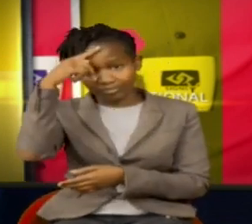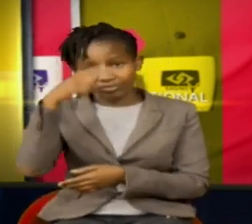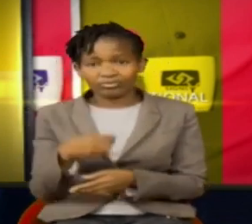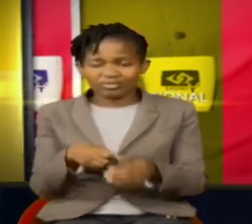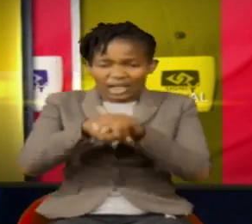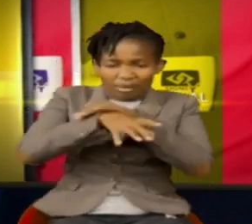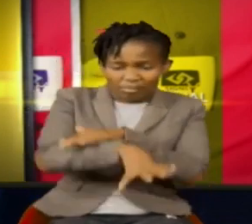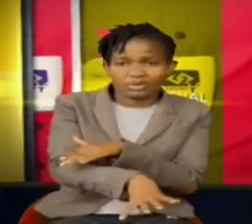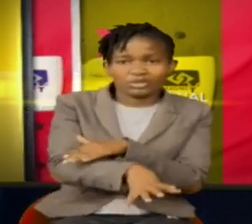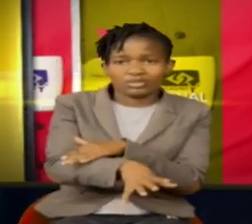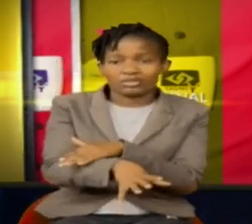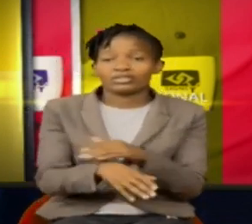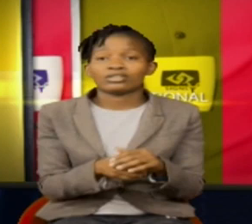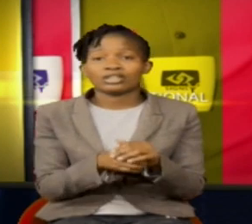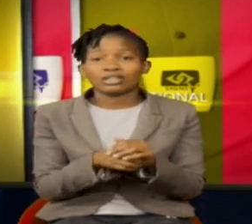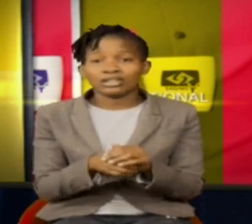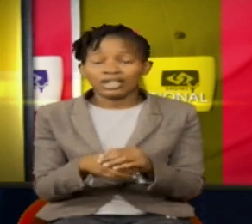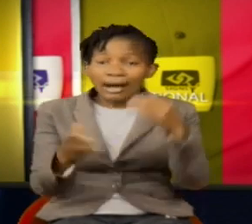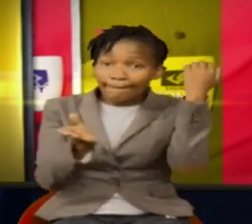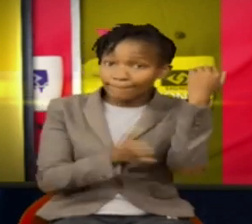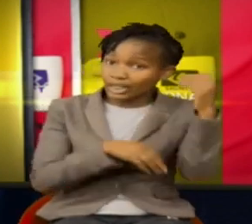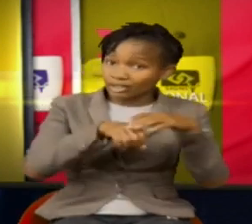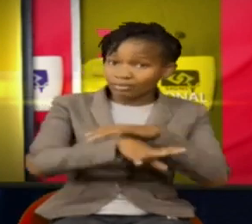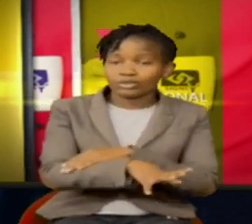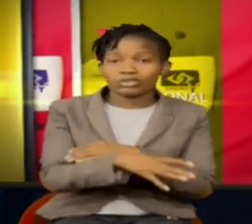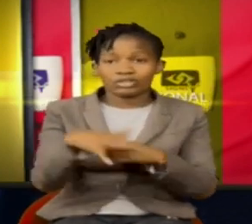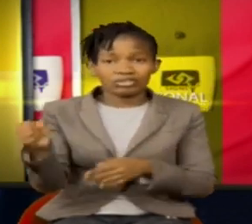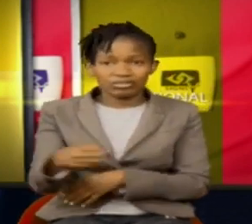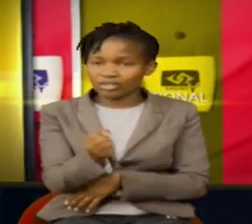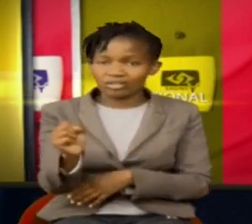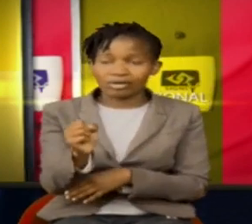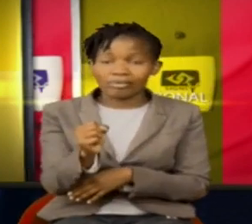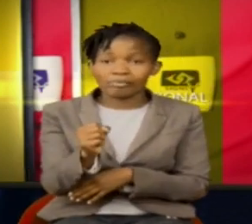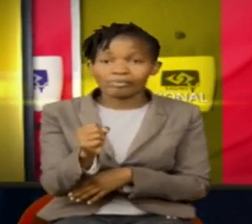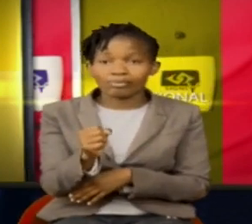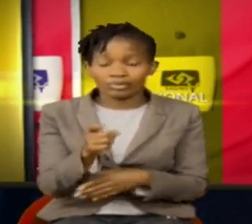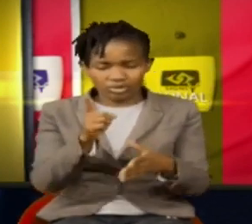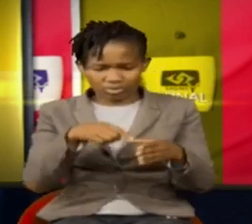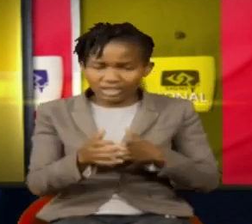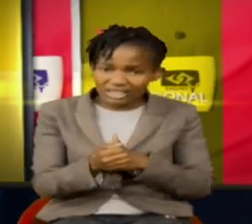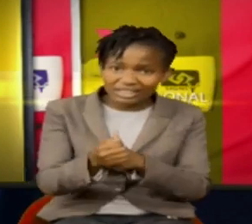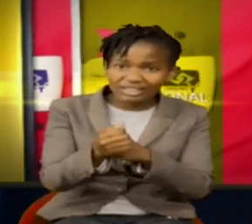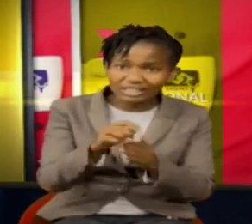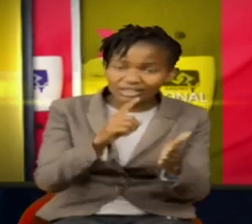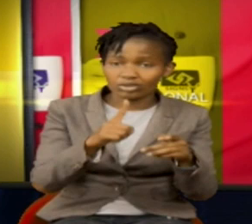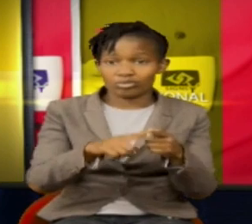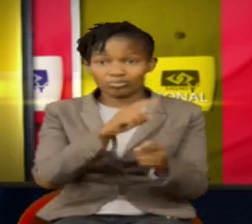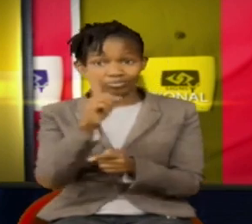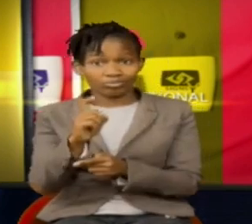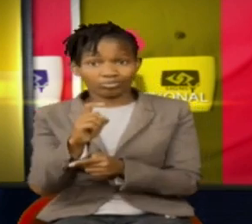a proper abortion or a legal one. Mm-hmm. So what do they do? Backstreet clinics, Where does that lead to? Yeah. We all